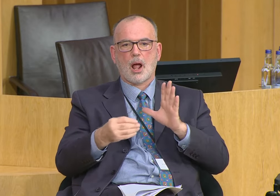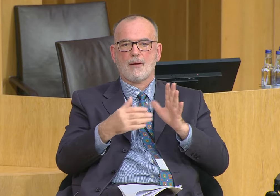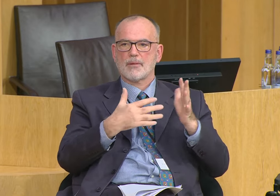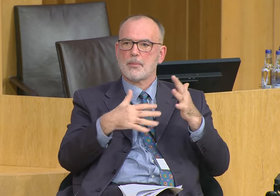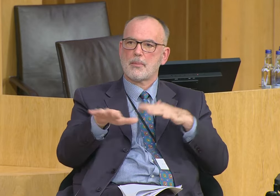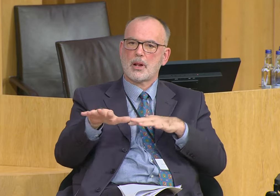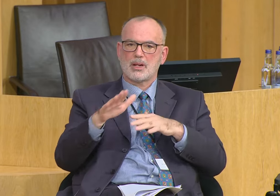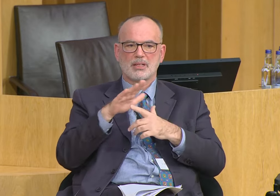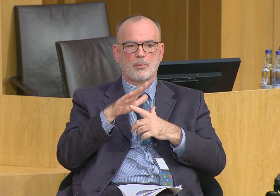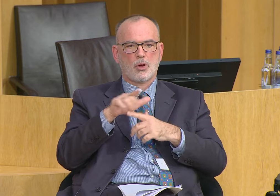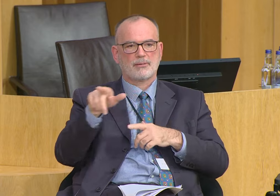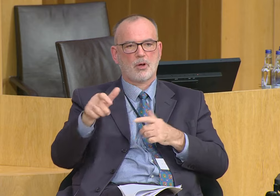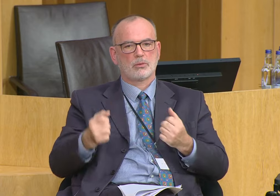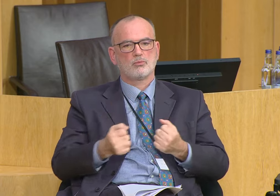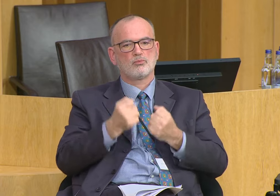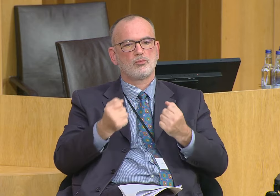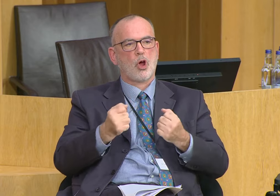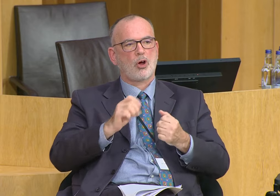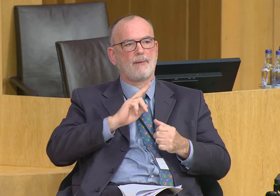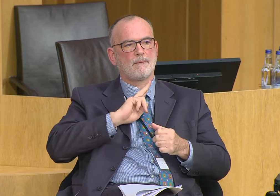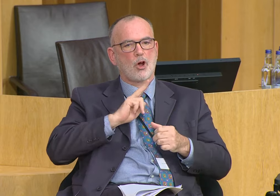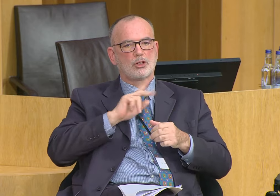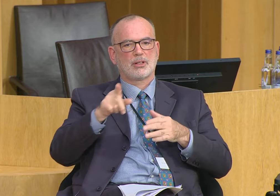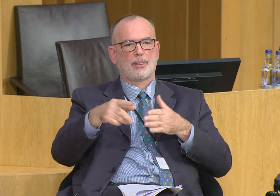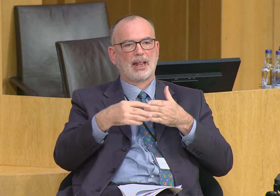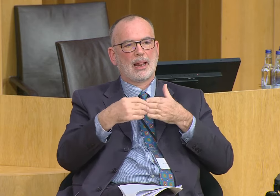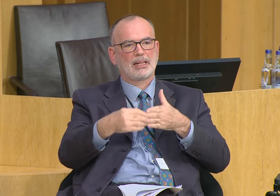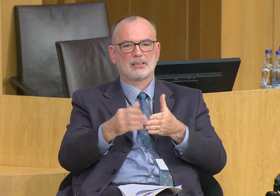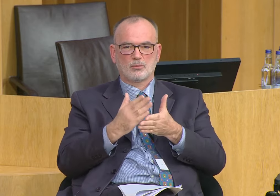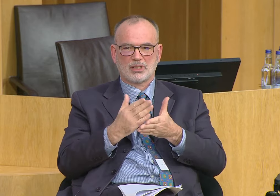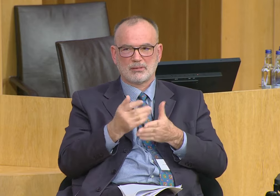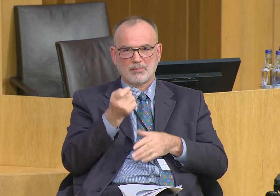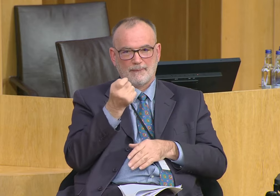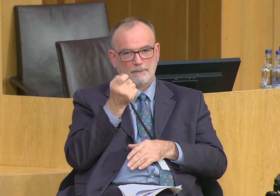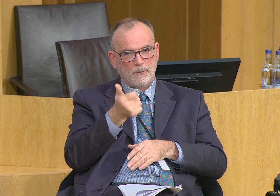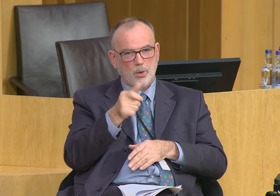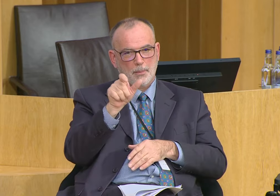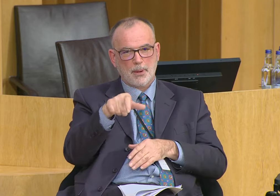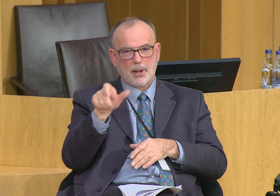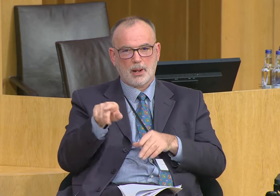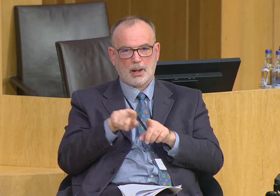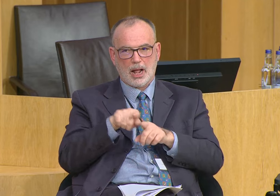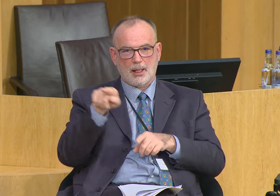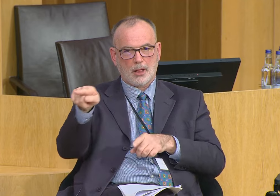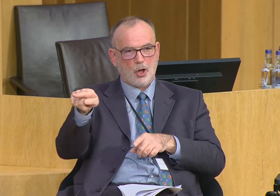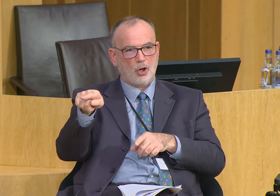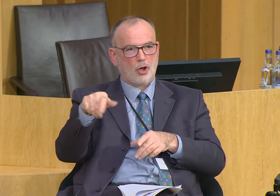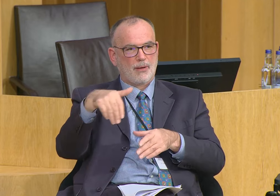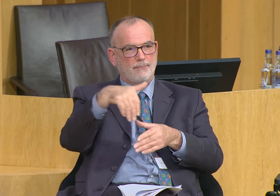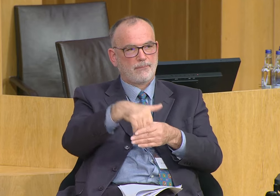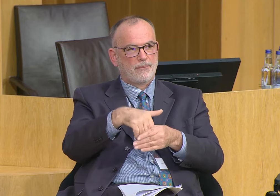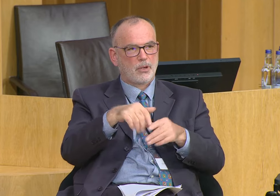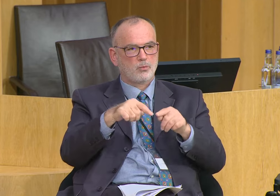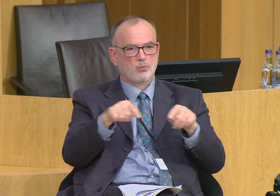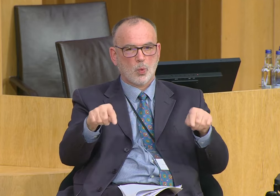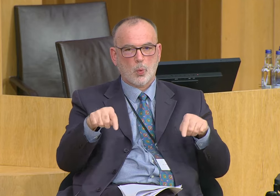disability in terms of role models, people want to look for a strong voice that can take the lead in terms of deaf, disabled